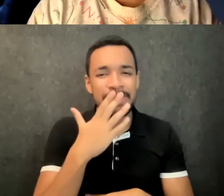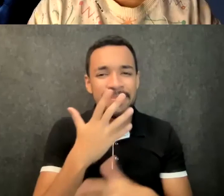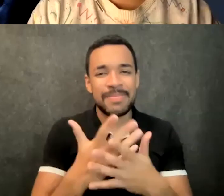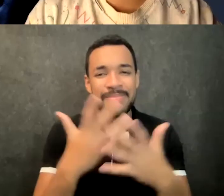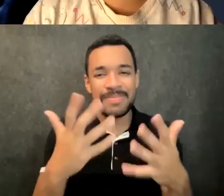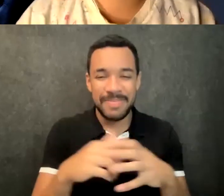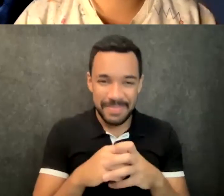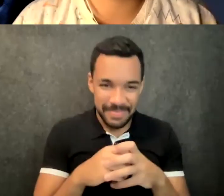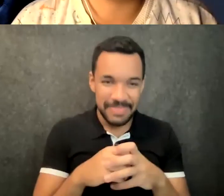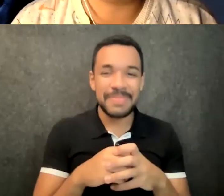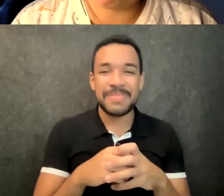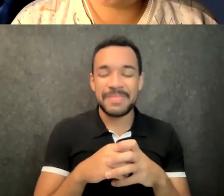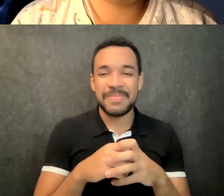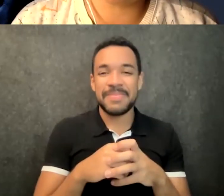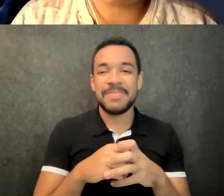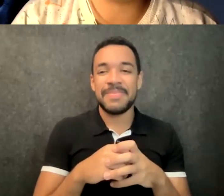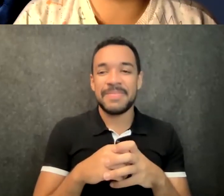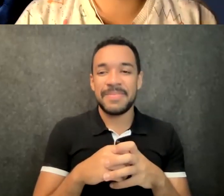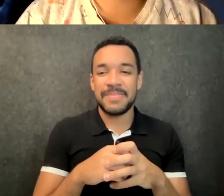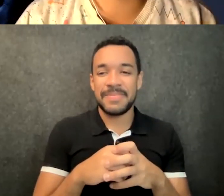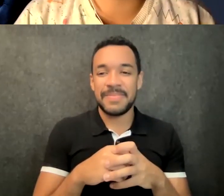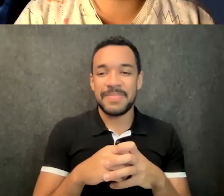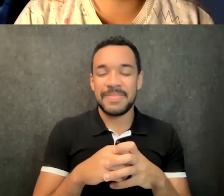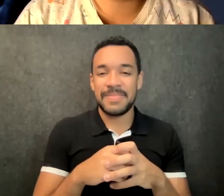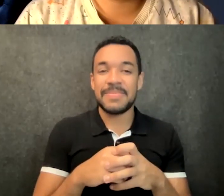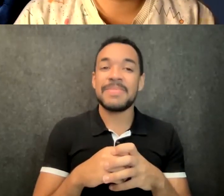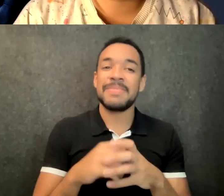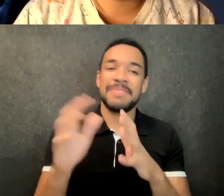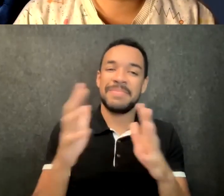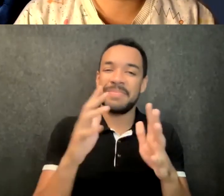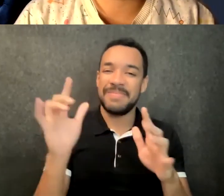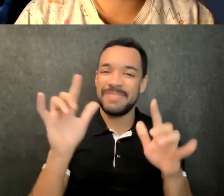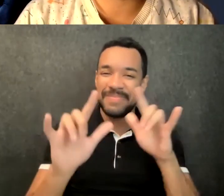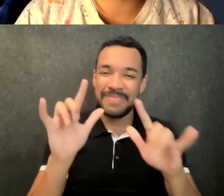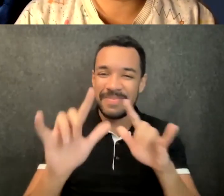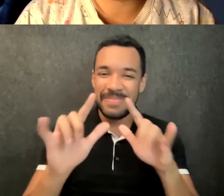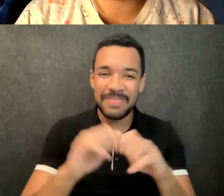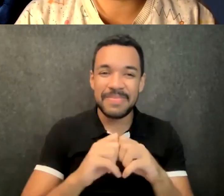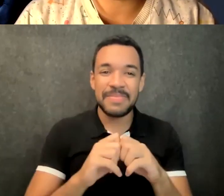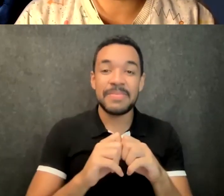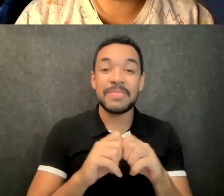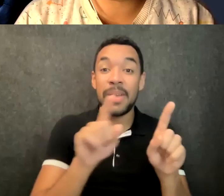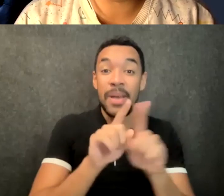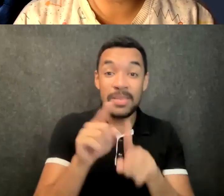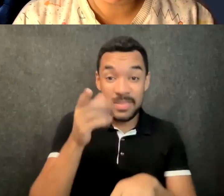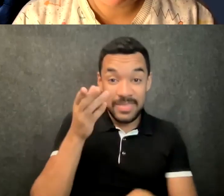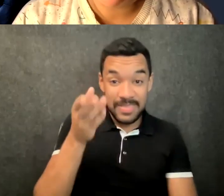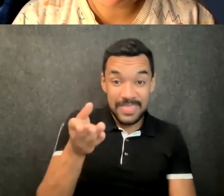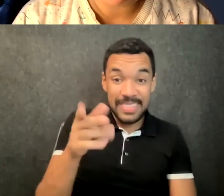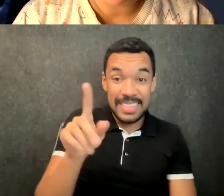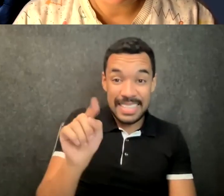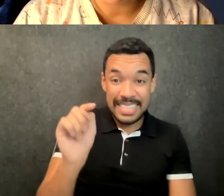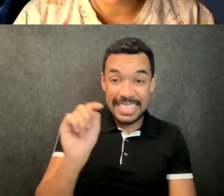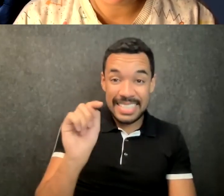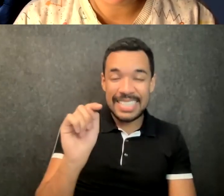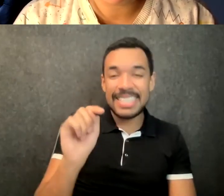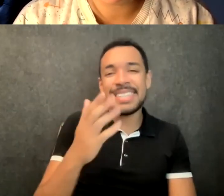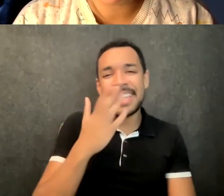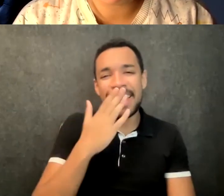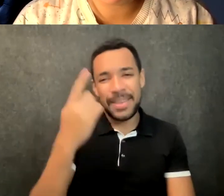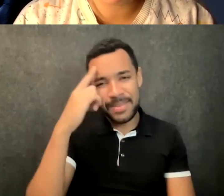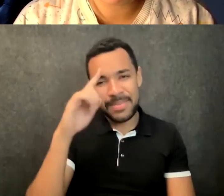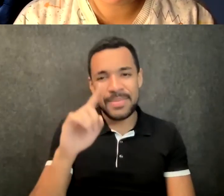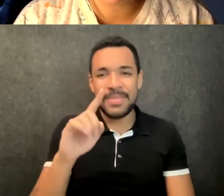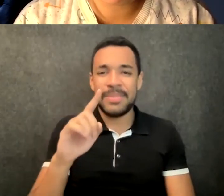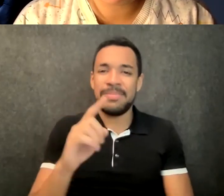things. Please give them a shout of love. Please For also Shirley. give T some Thank love. you. T, thank you, T.